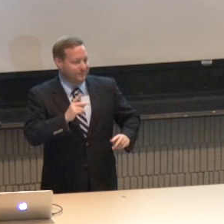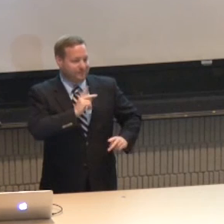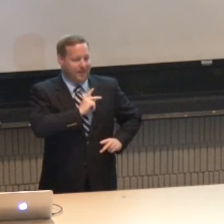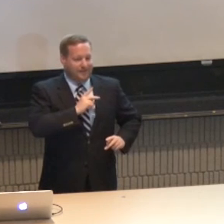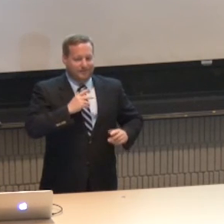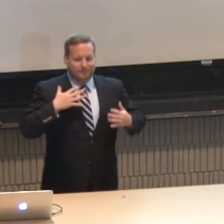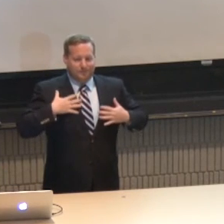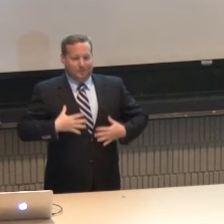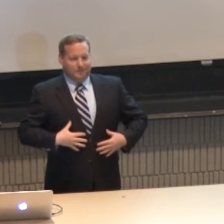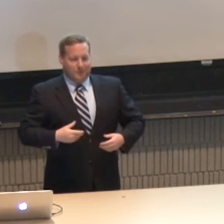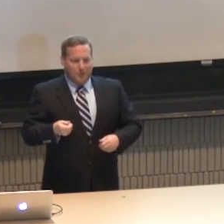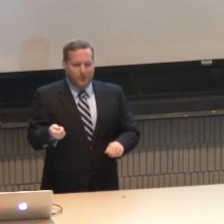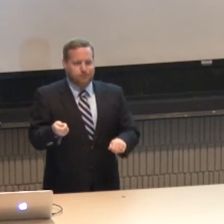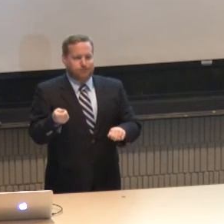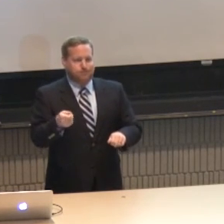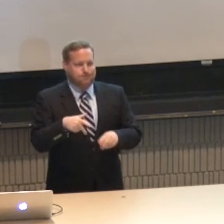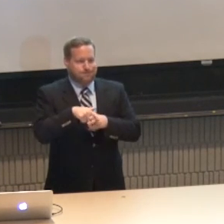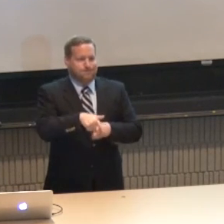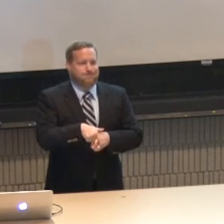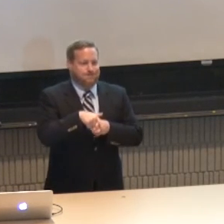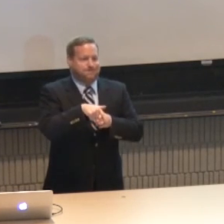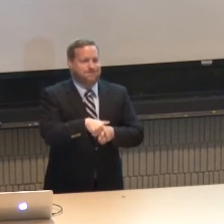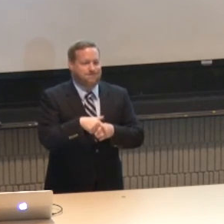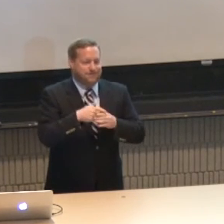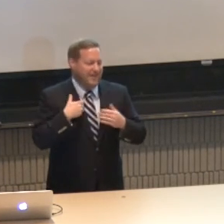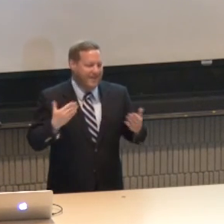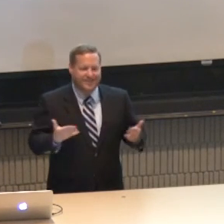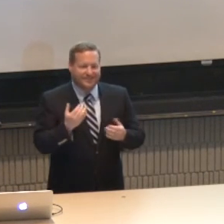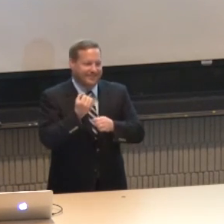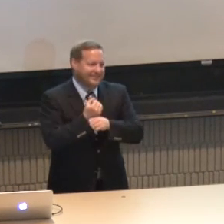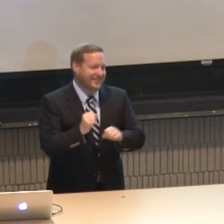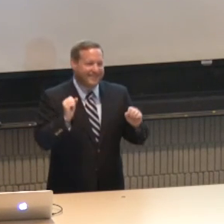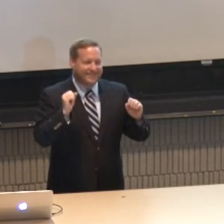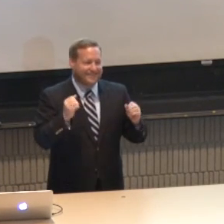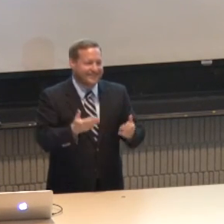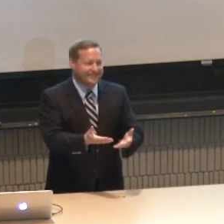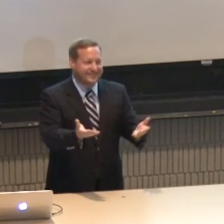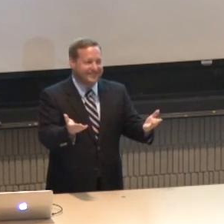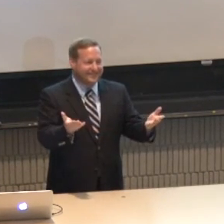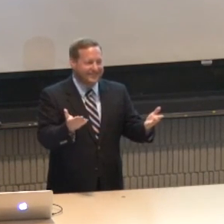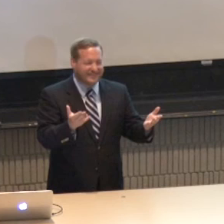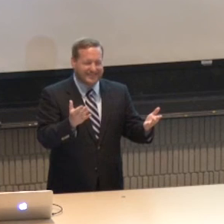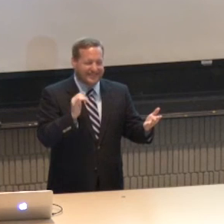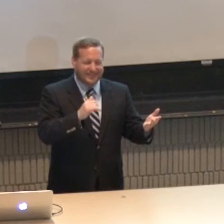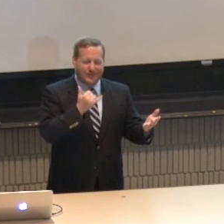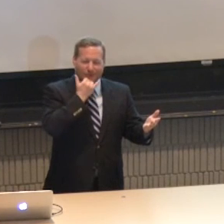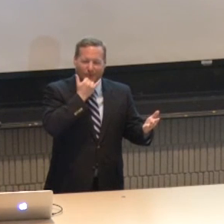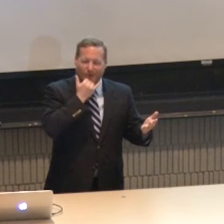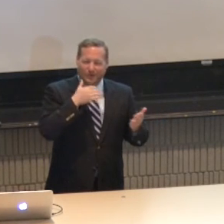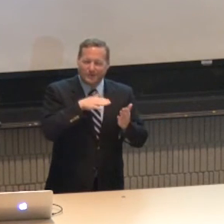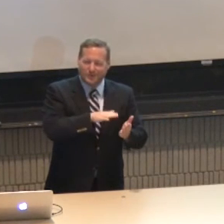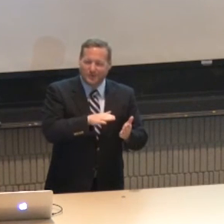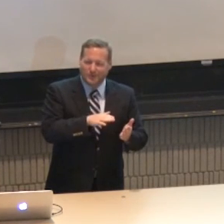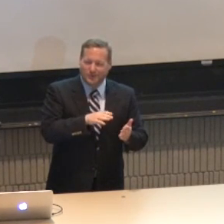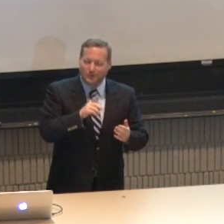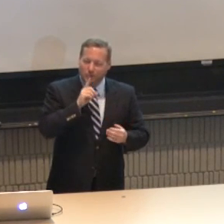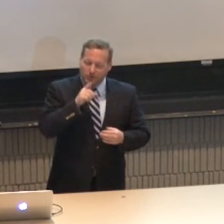You know, some allies come riding in on their white horse to save the day, right? That's one kind, but it's not a